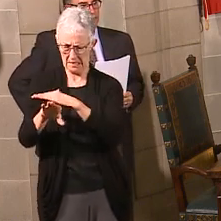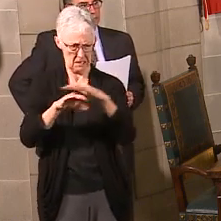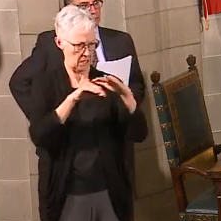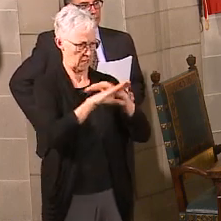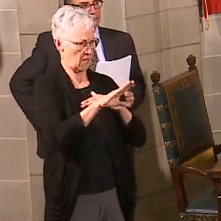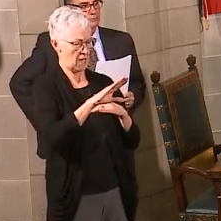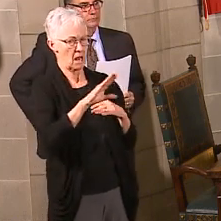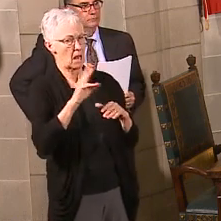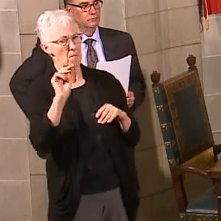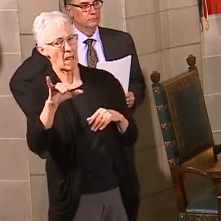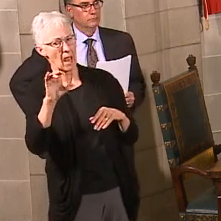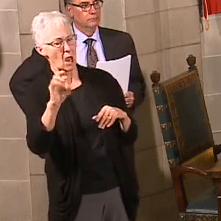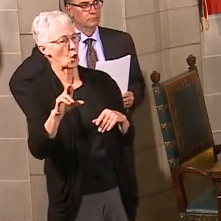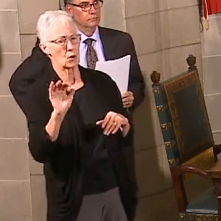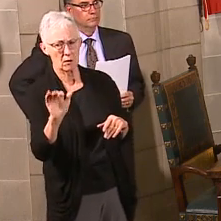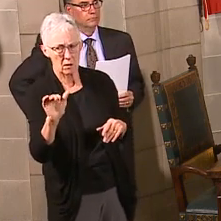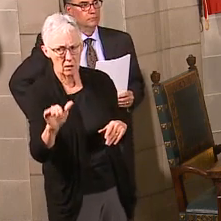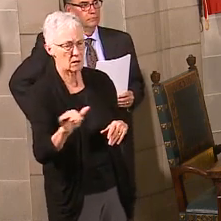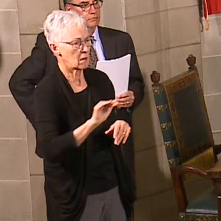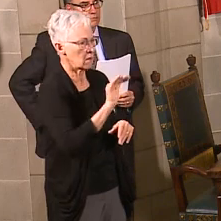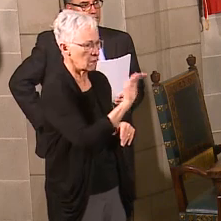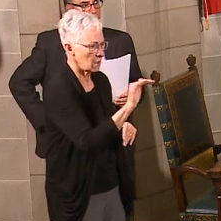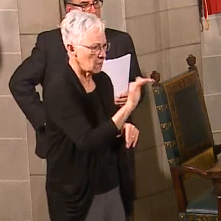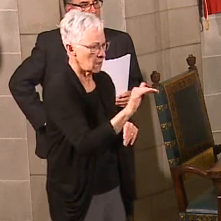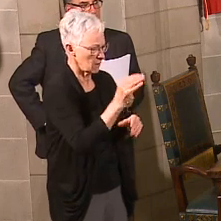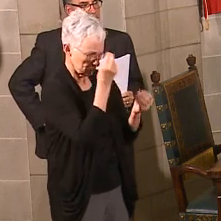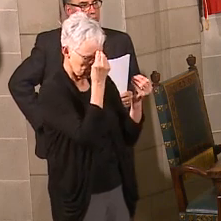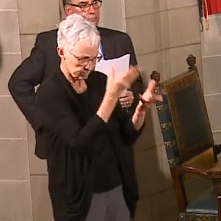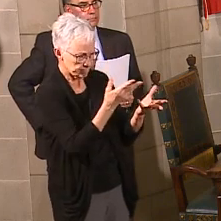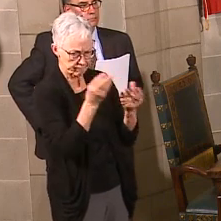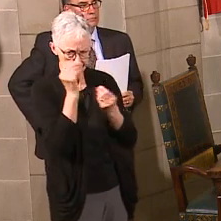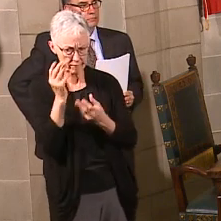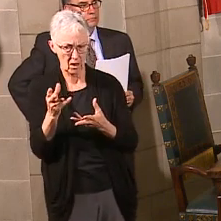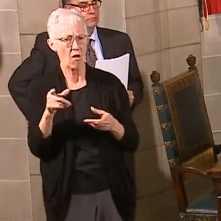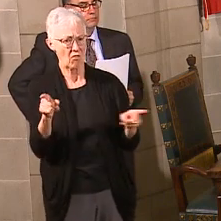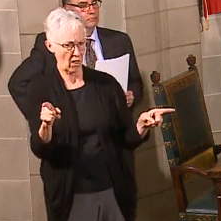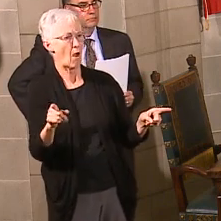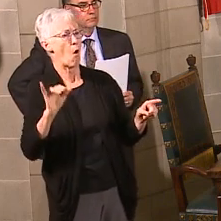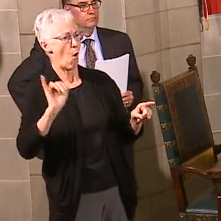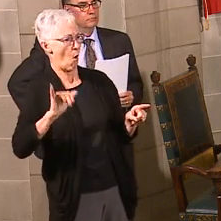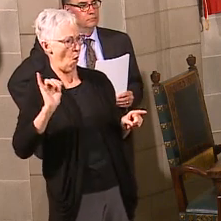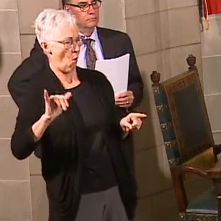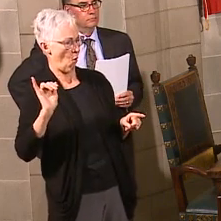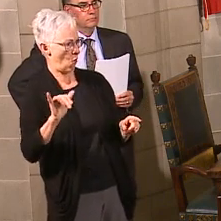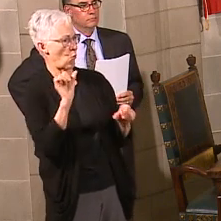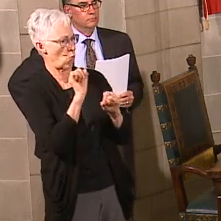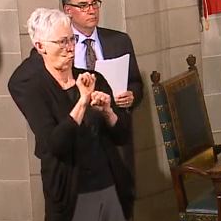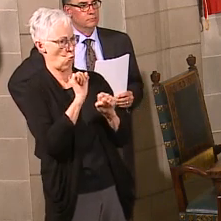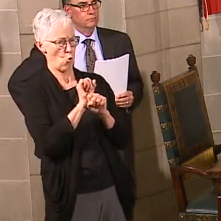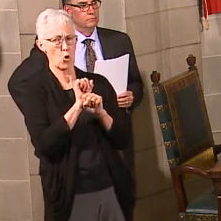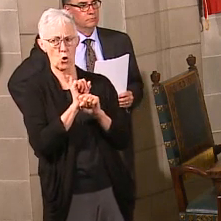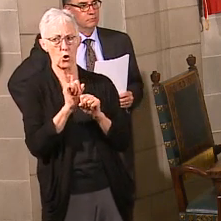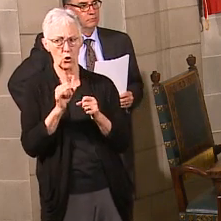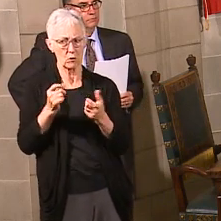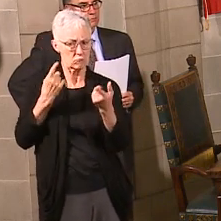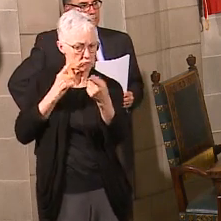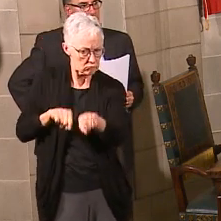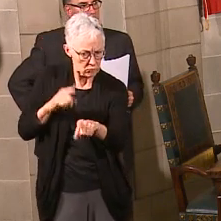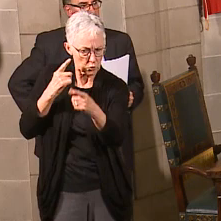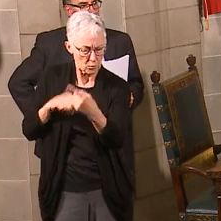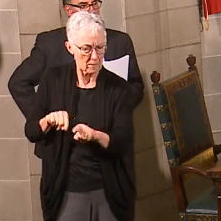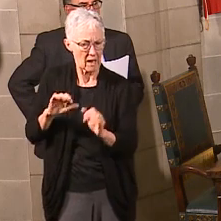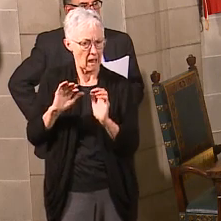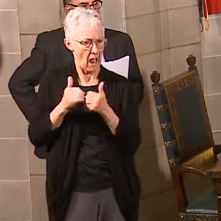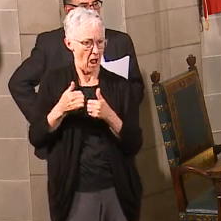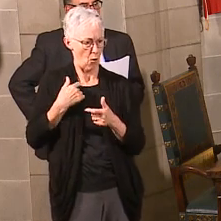well, reaching out to those meatpackers, setting up these weekly calls, sharing best practices, and really working with them collaboratively to be able to slow the spread of virus. They